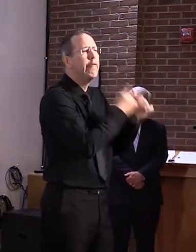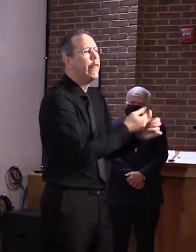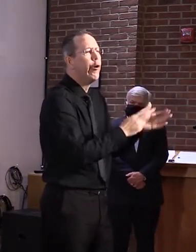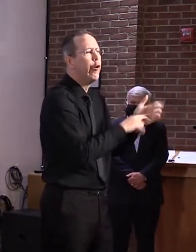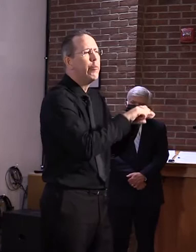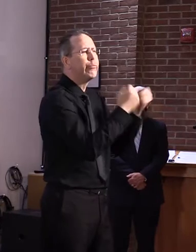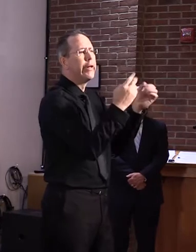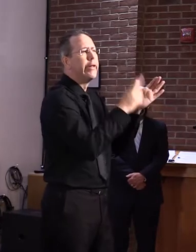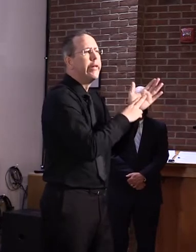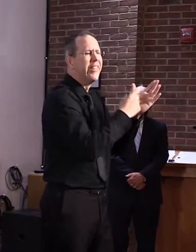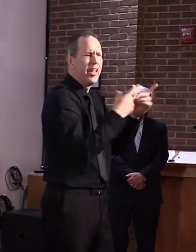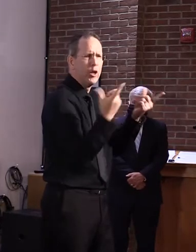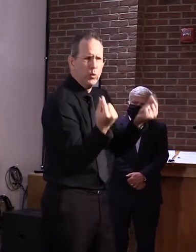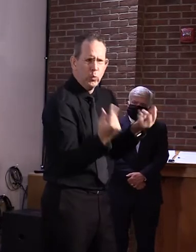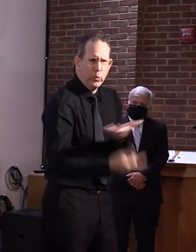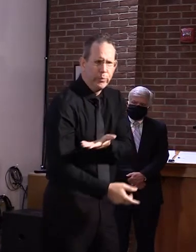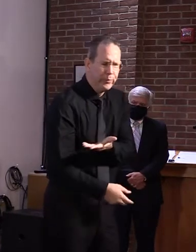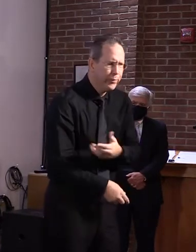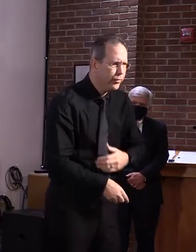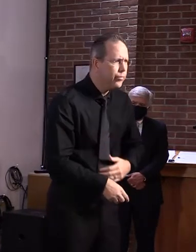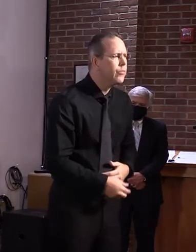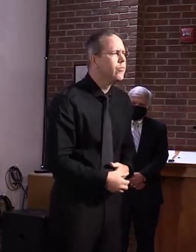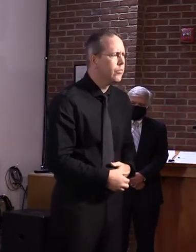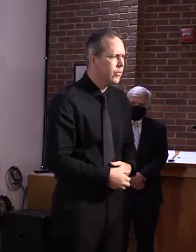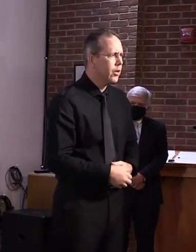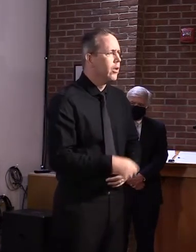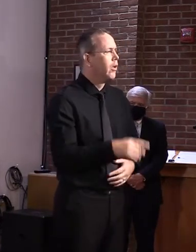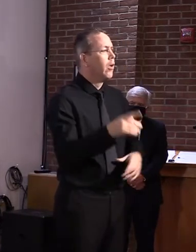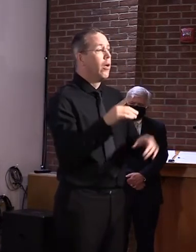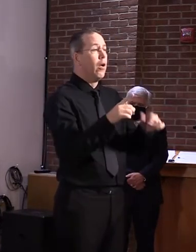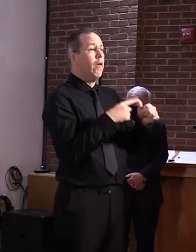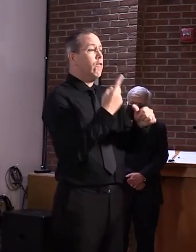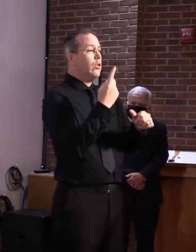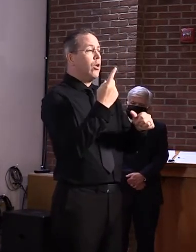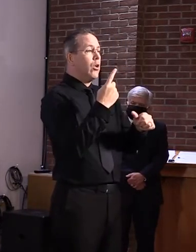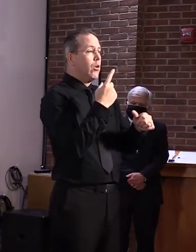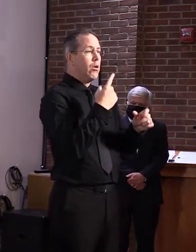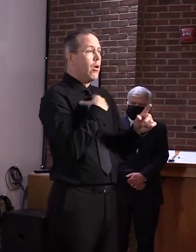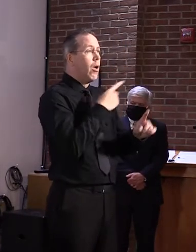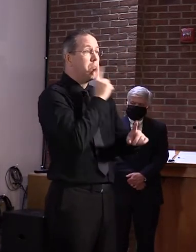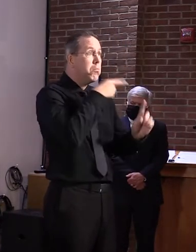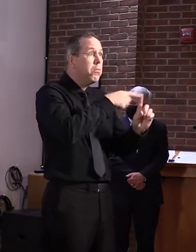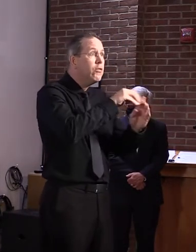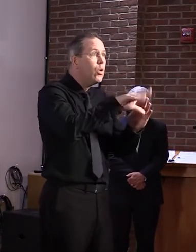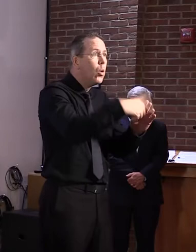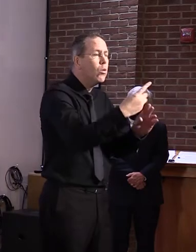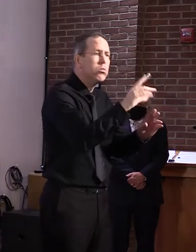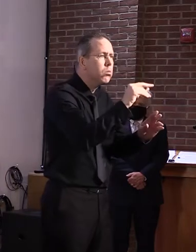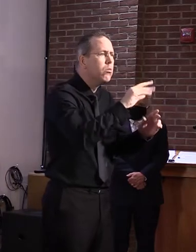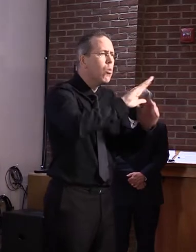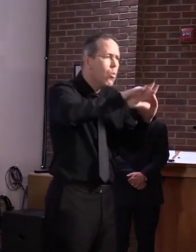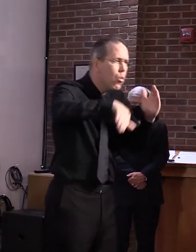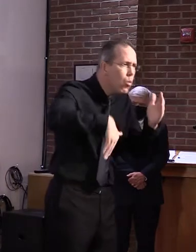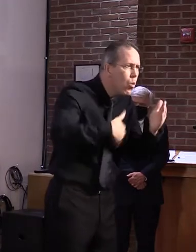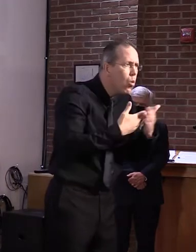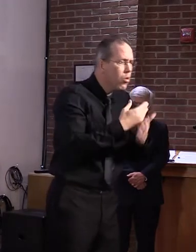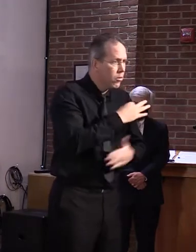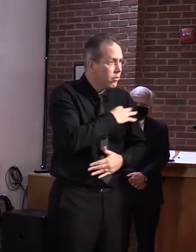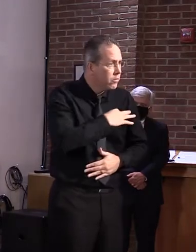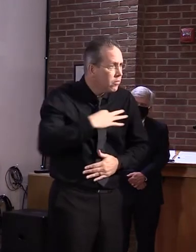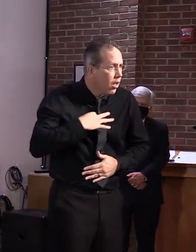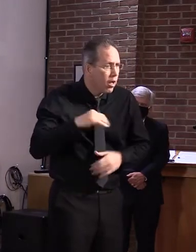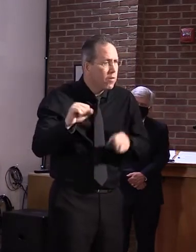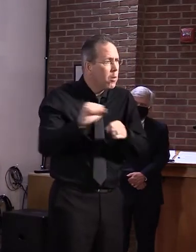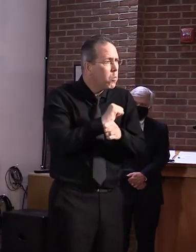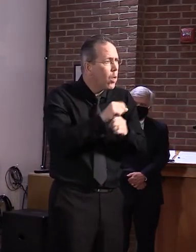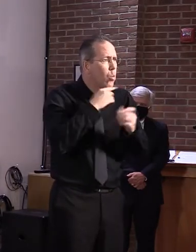students. It's for all employees also. And what the state has required is that